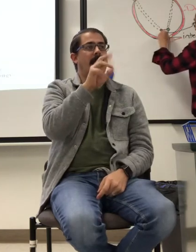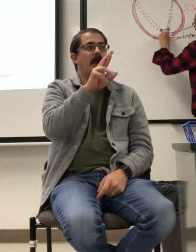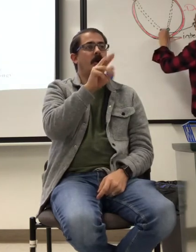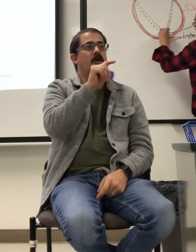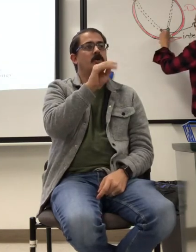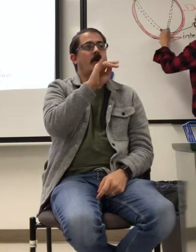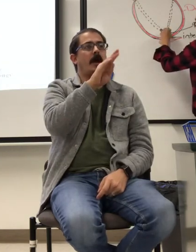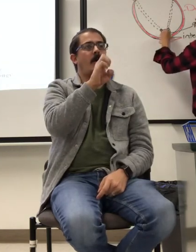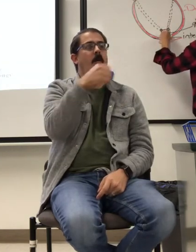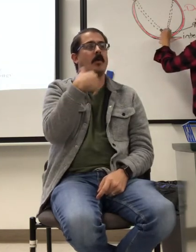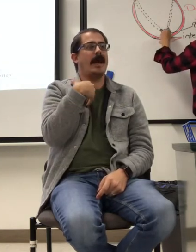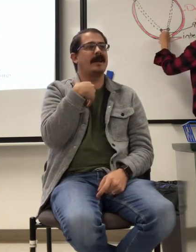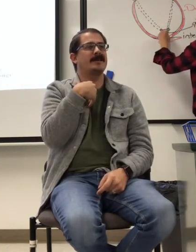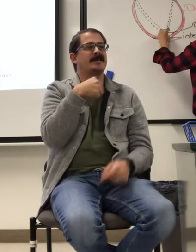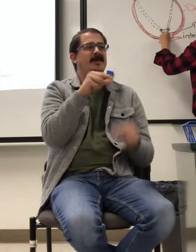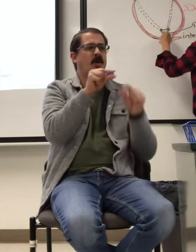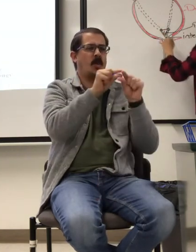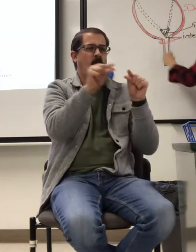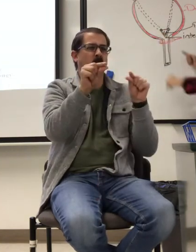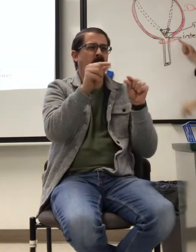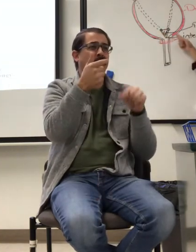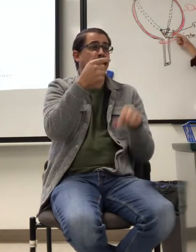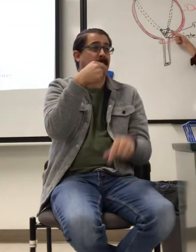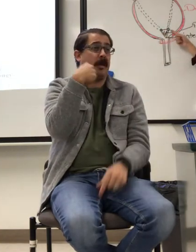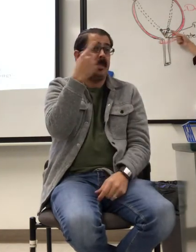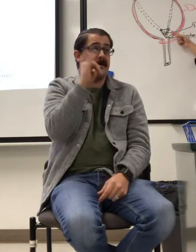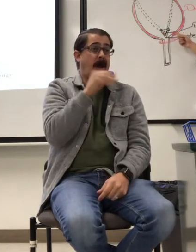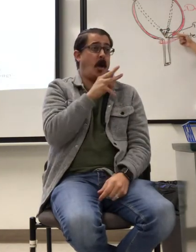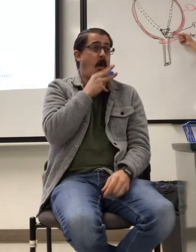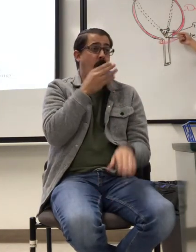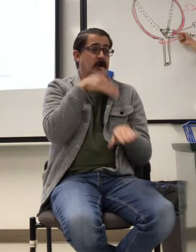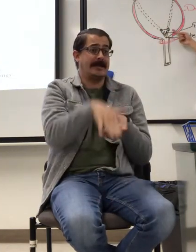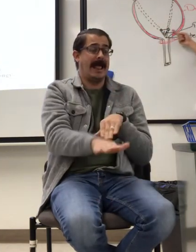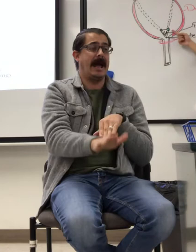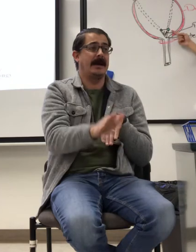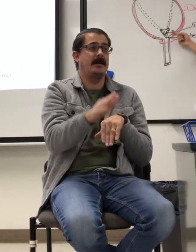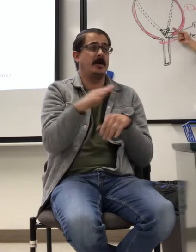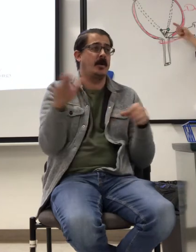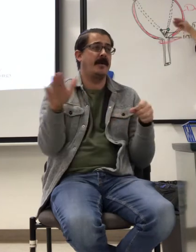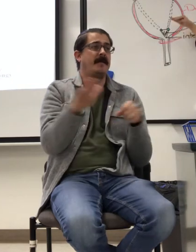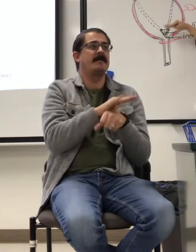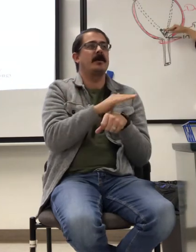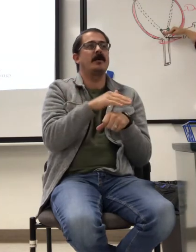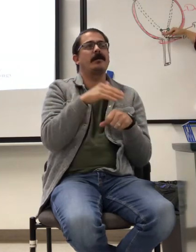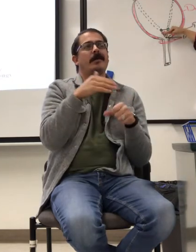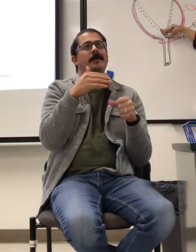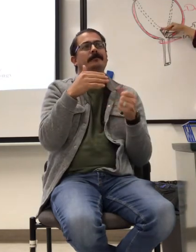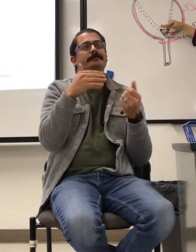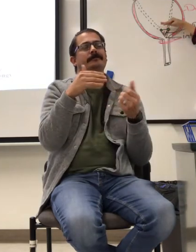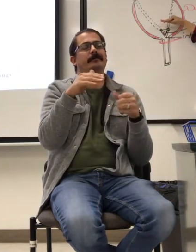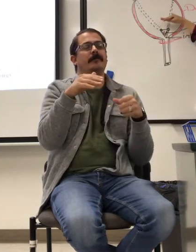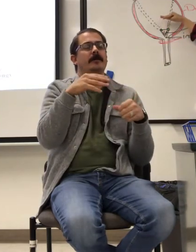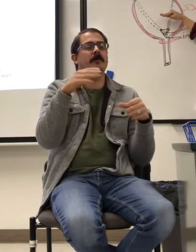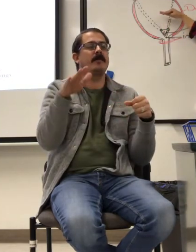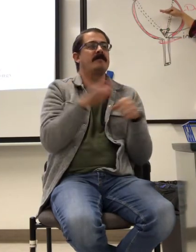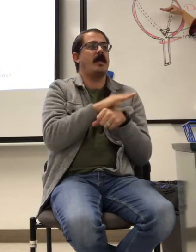grooves, kind of like a little water slide. So you're filling the bladder from the base and you're filling it from bottom